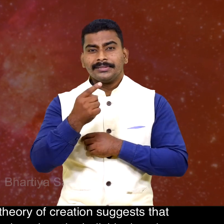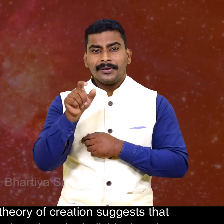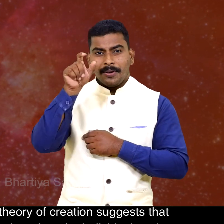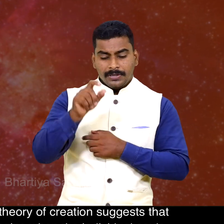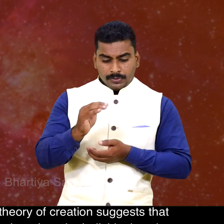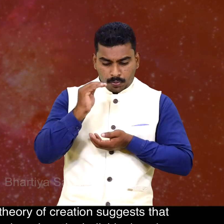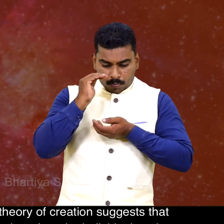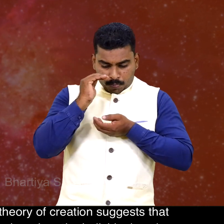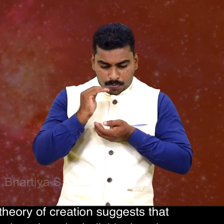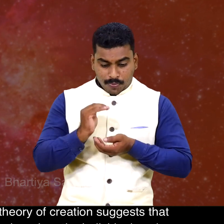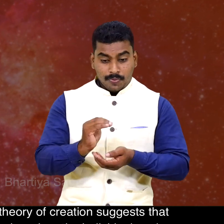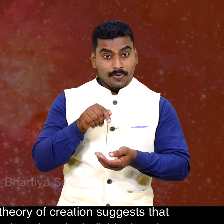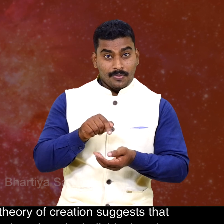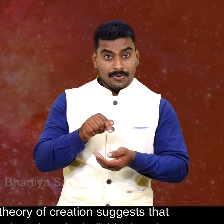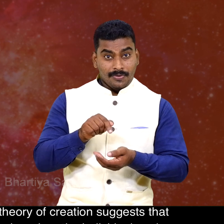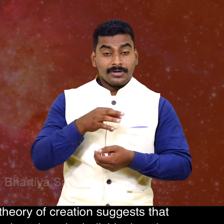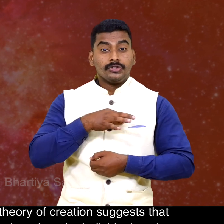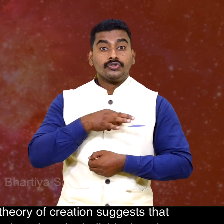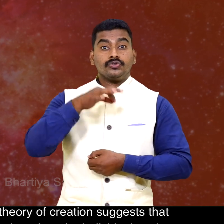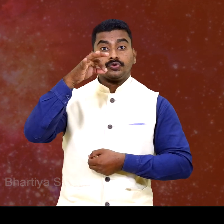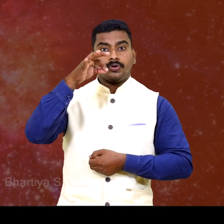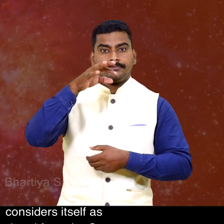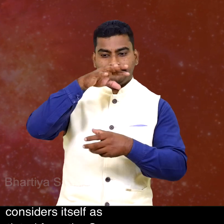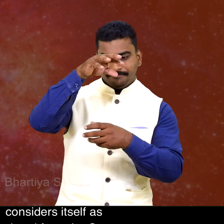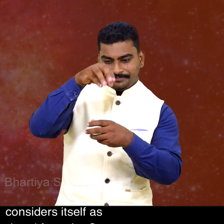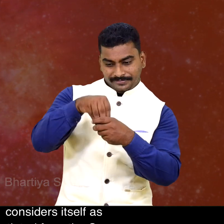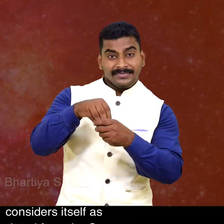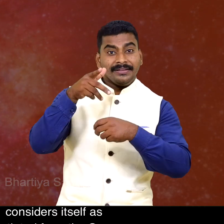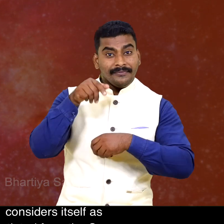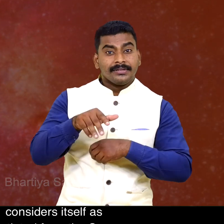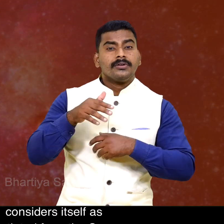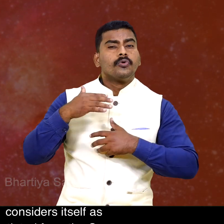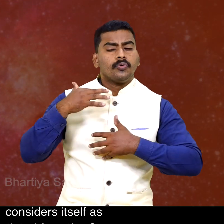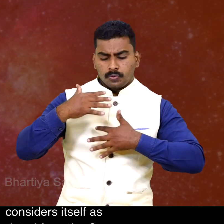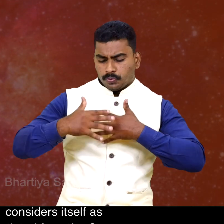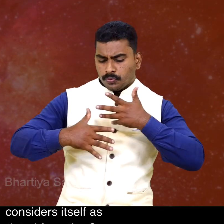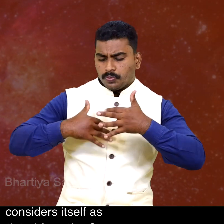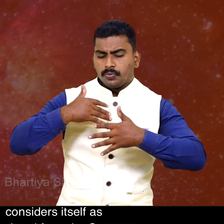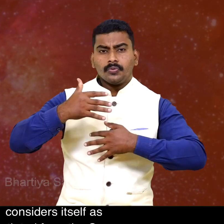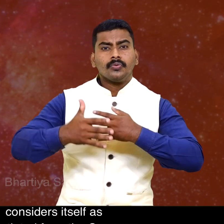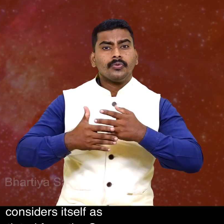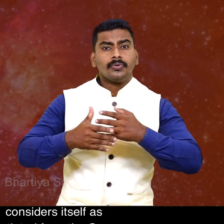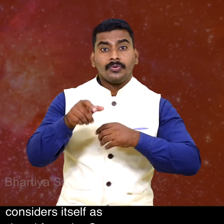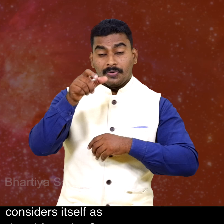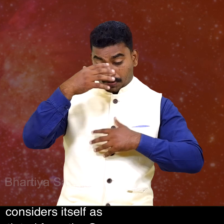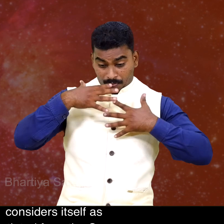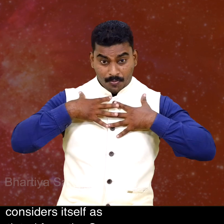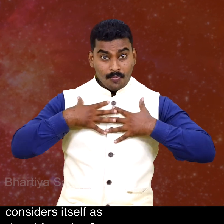when the individual souls considers itself as differentiated from the